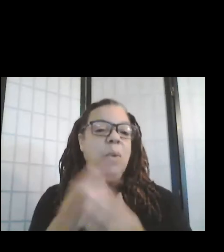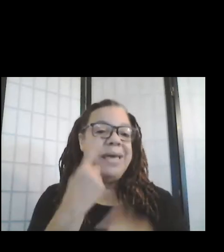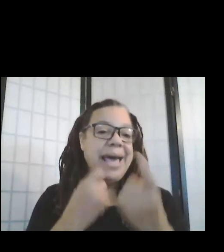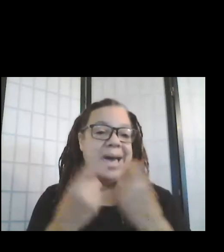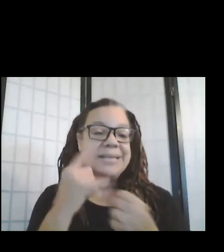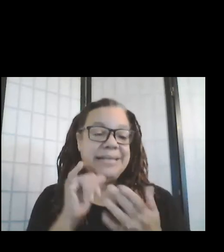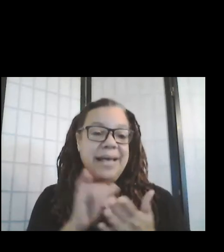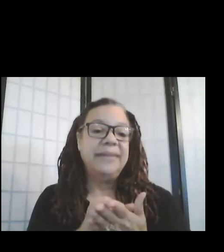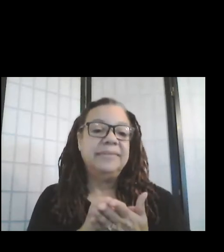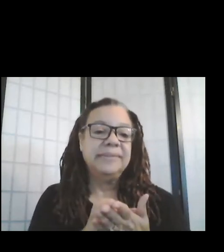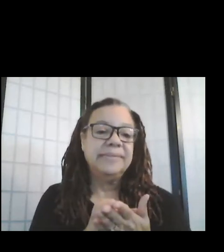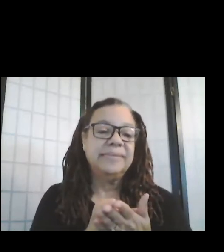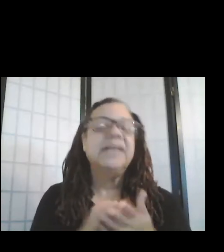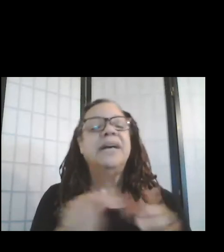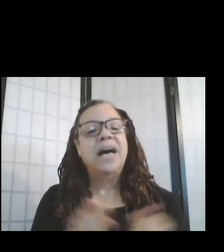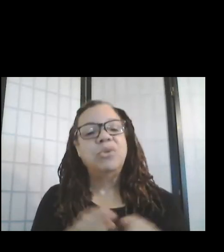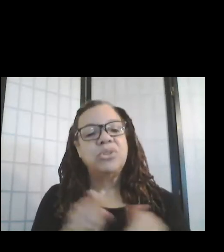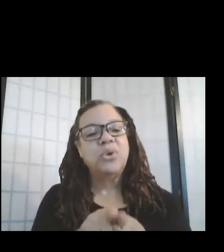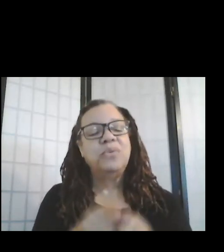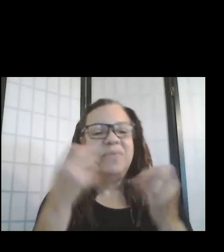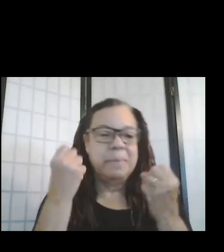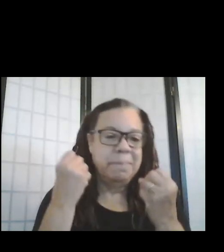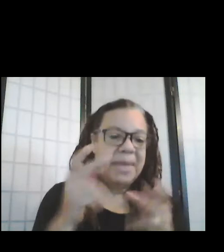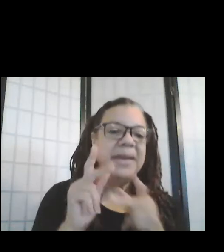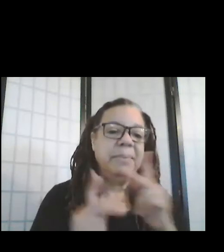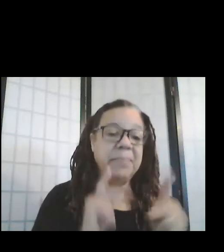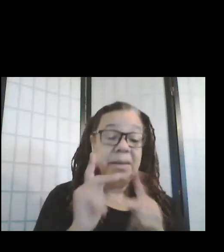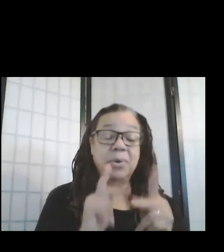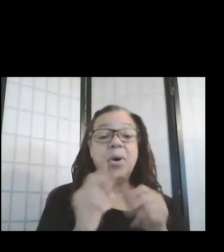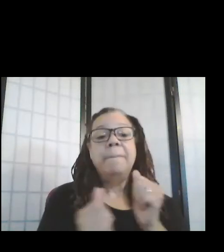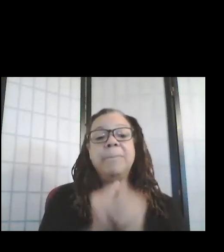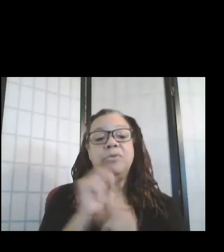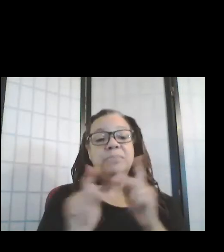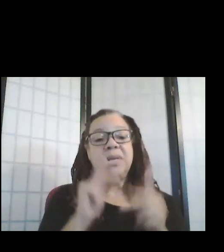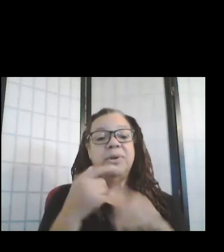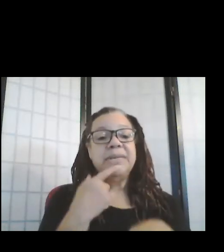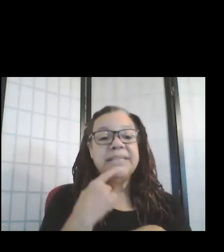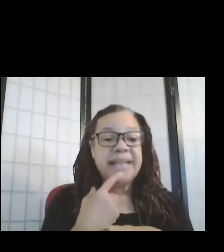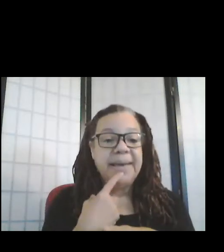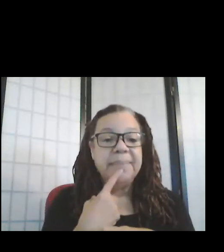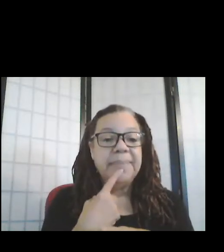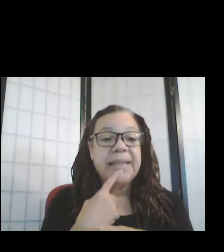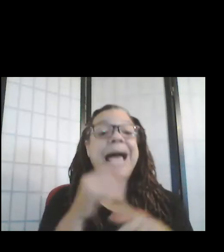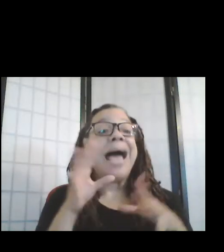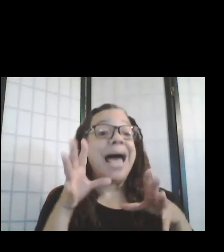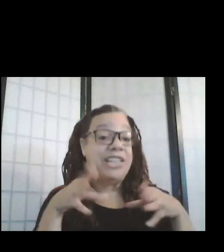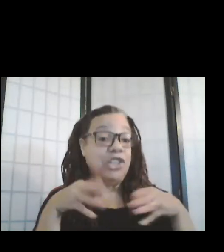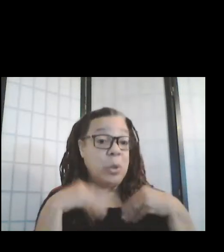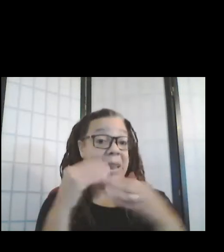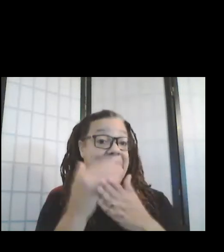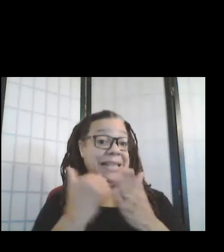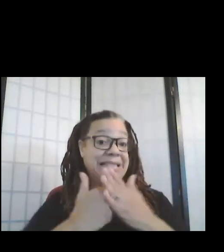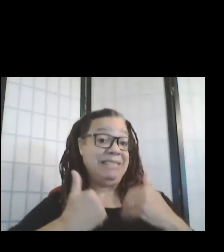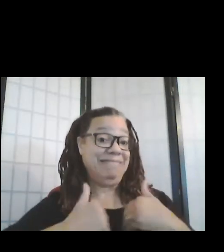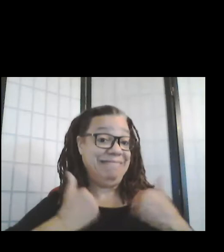it's also not uncommon for many people, maybe the majority of people, to say, I took lessons when I was